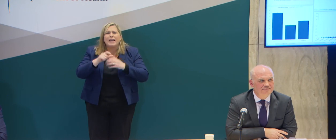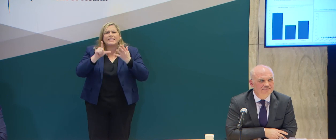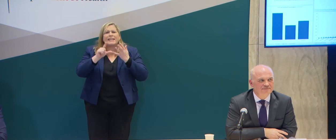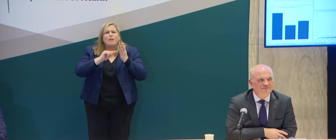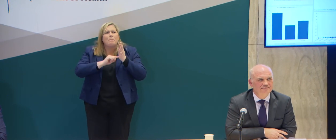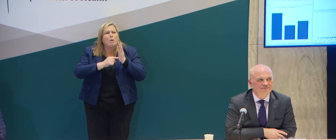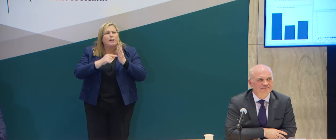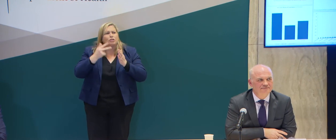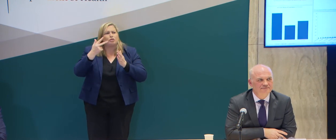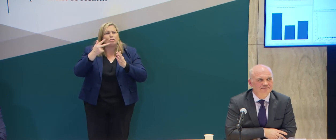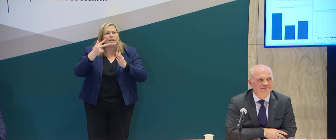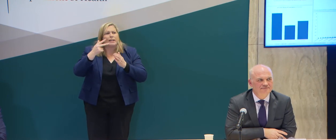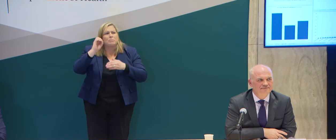the